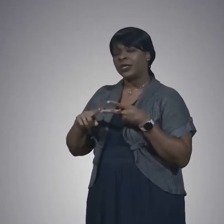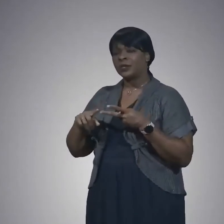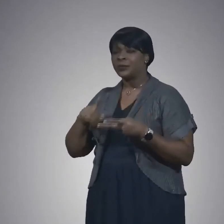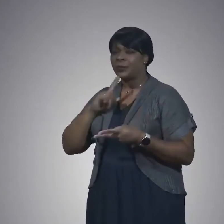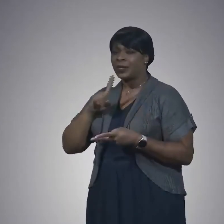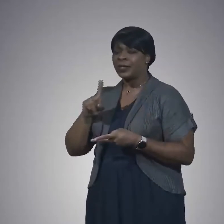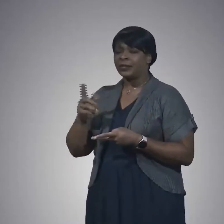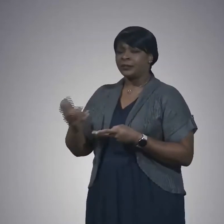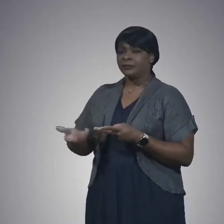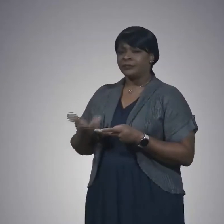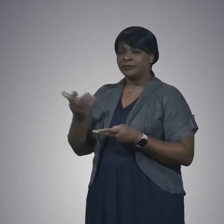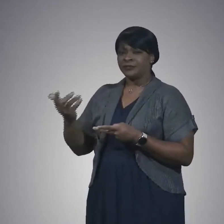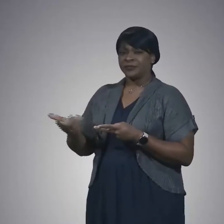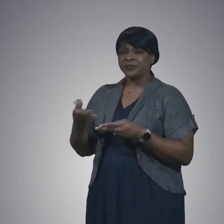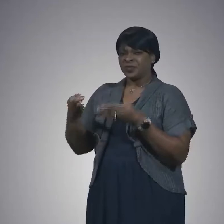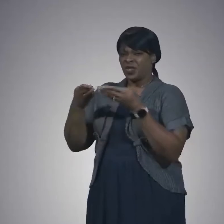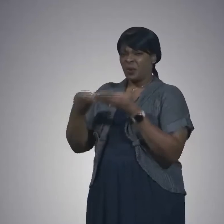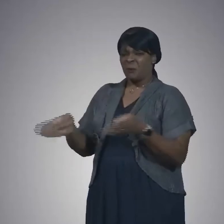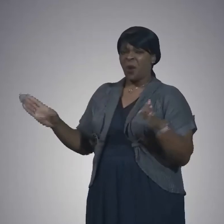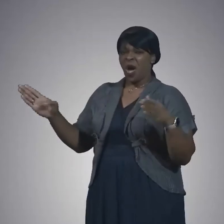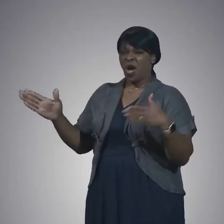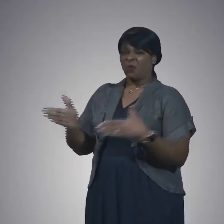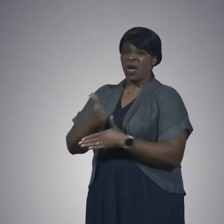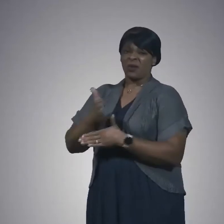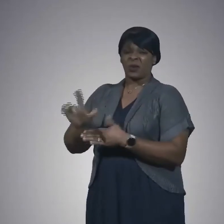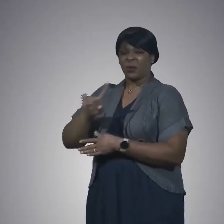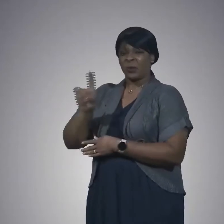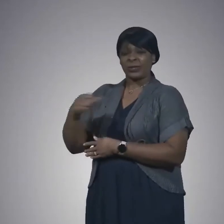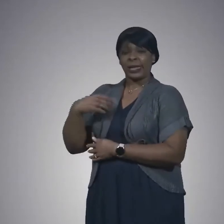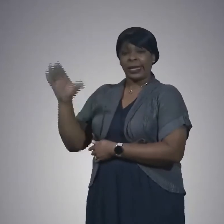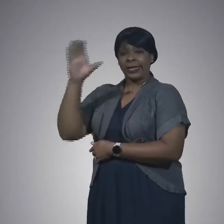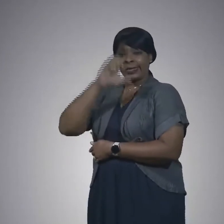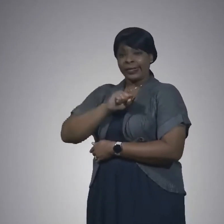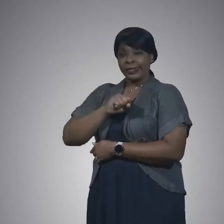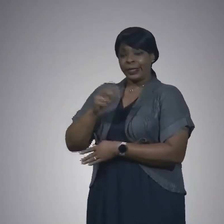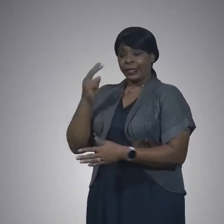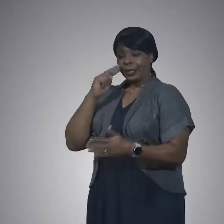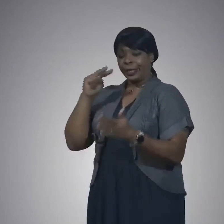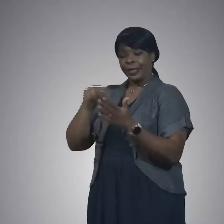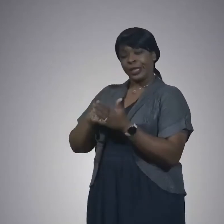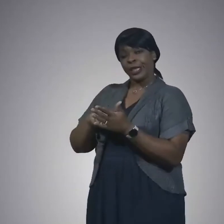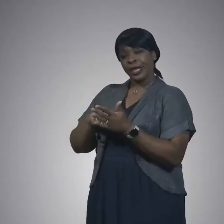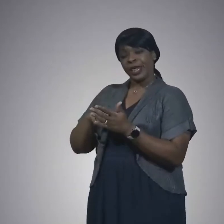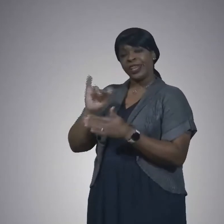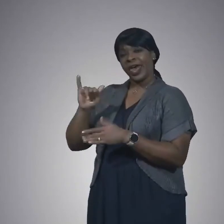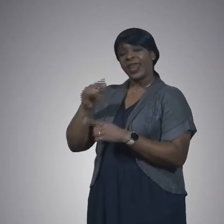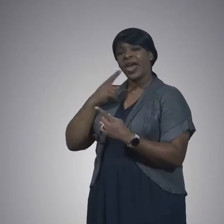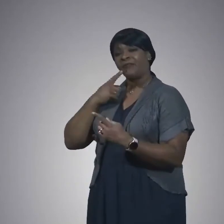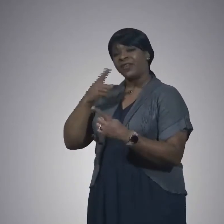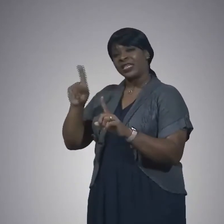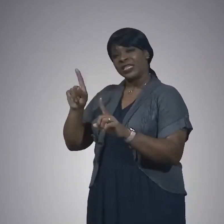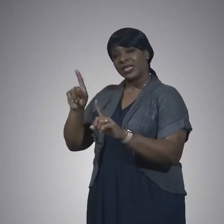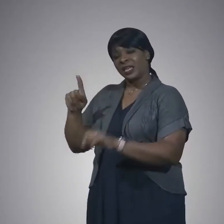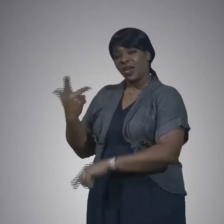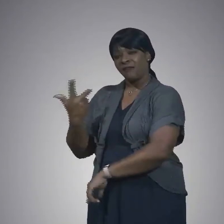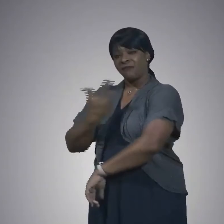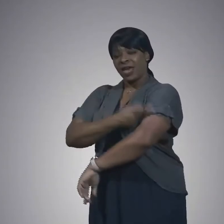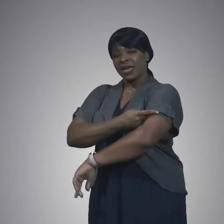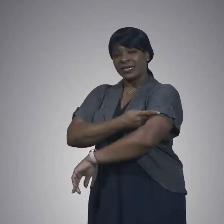a kind of a broad, wide-ranging question. I guess when you look at the efficacy of vaccines against